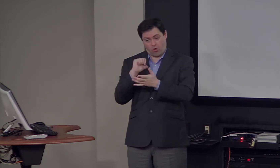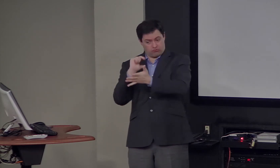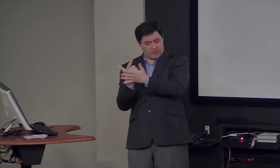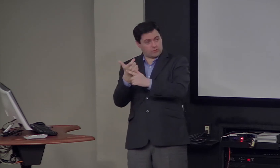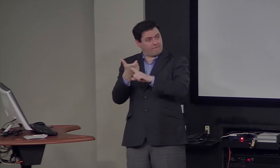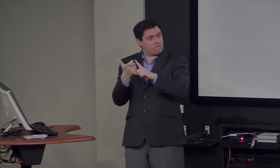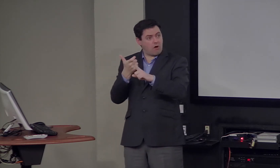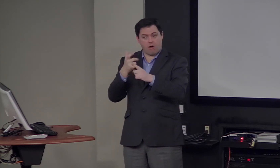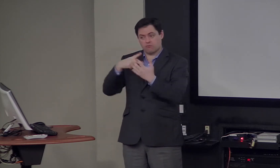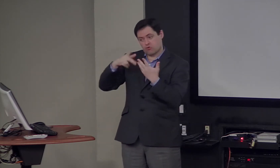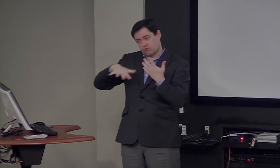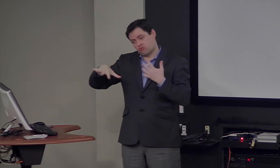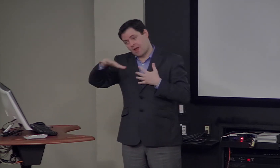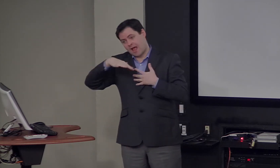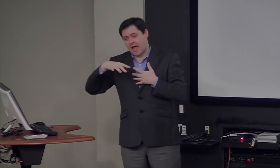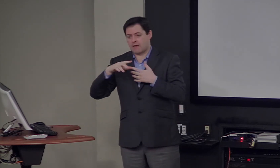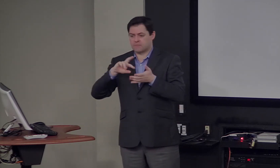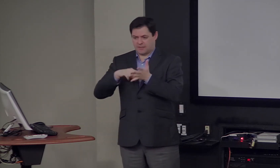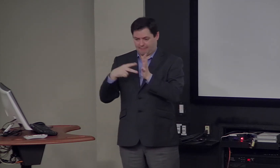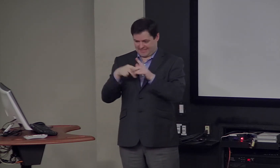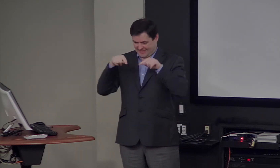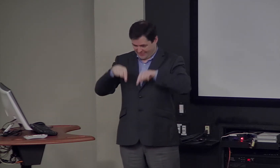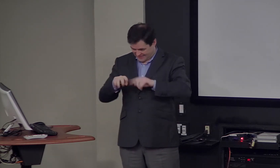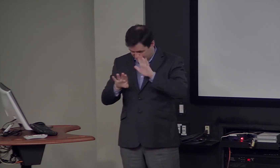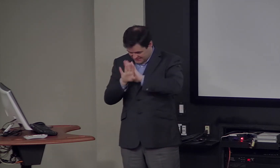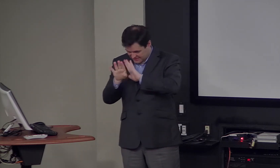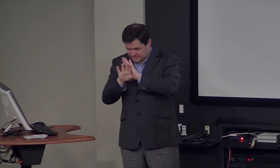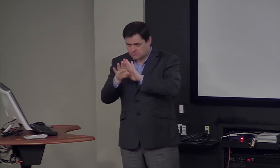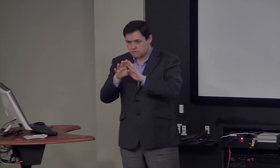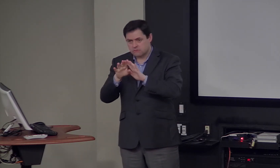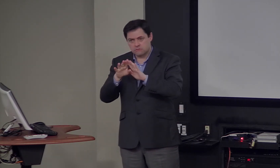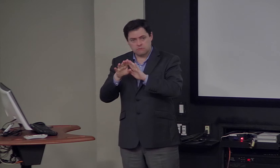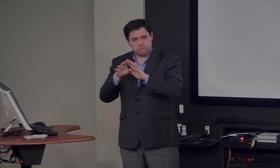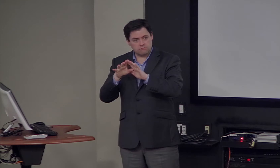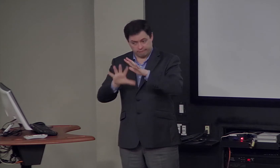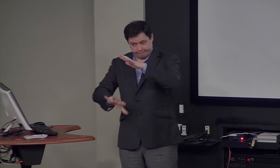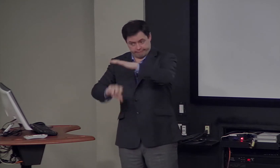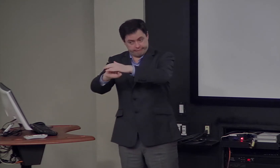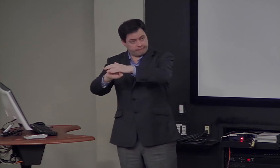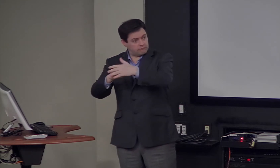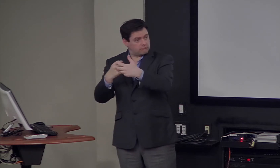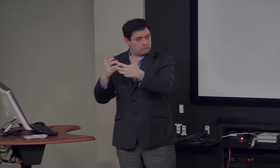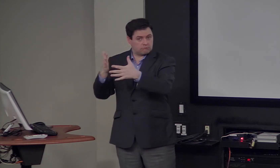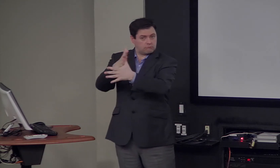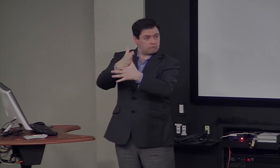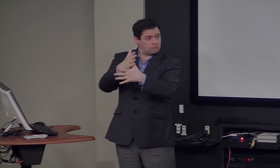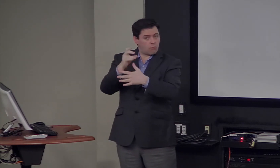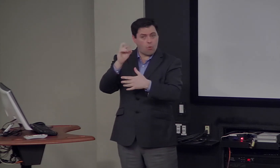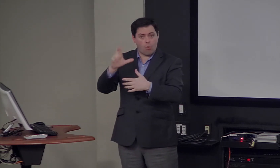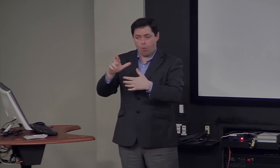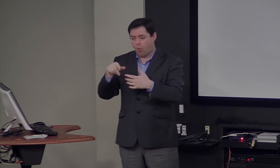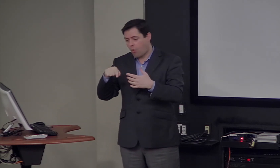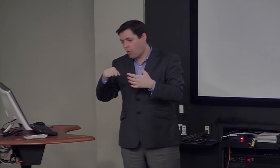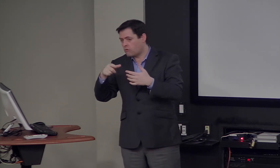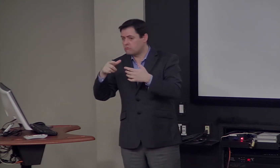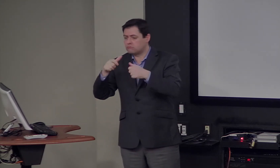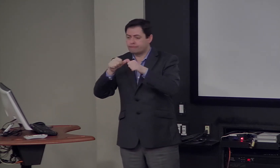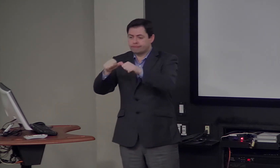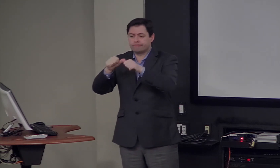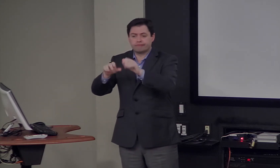had 20 years or more experience, to see whether or not they maxed out in their language ability.